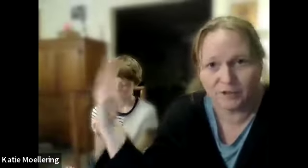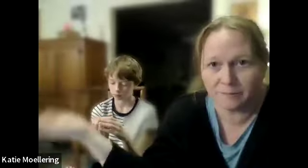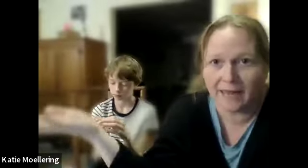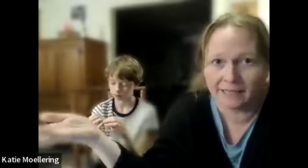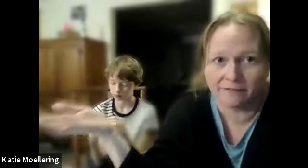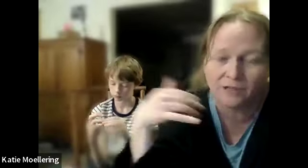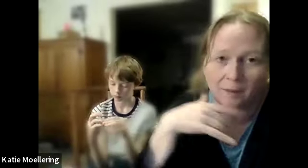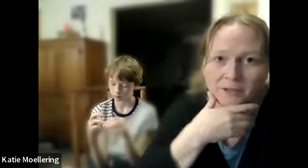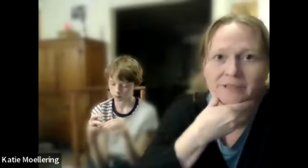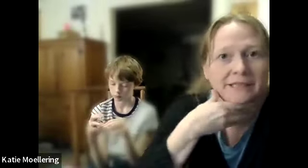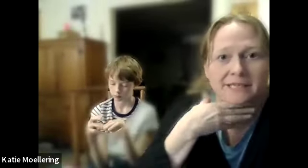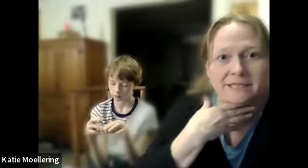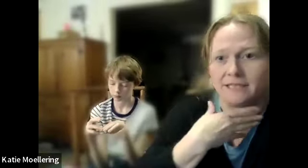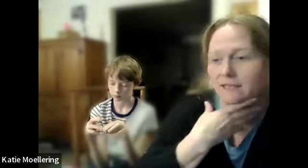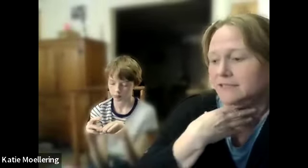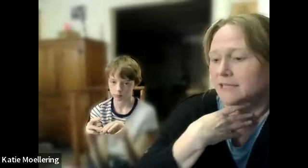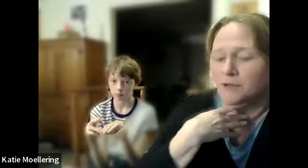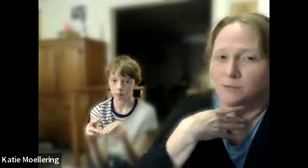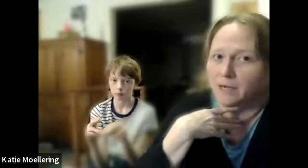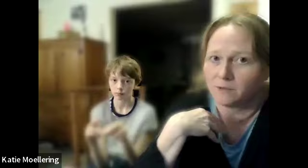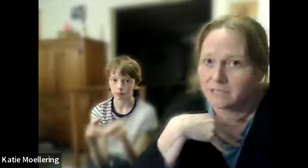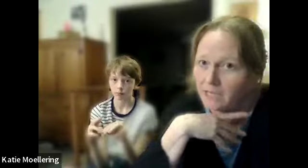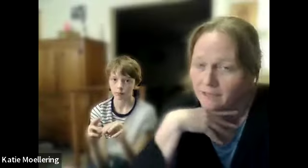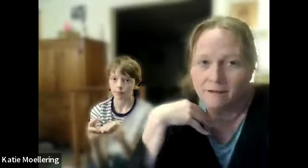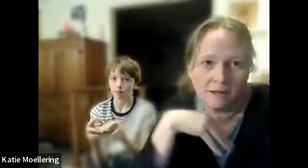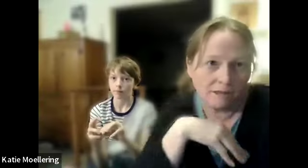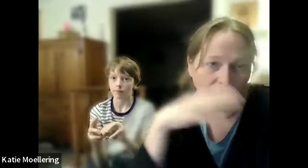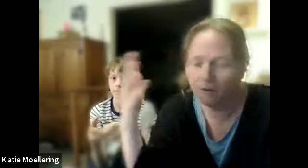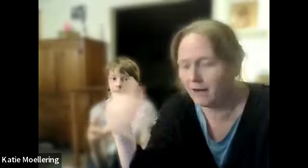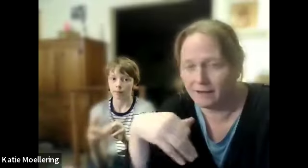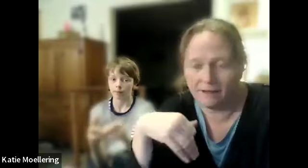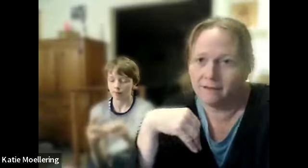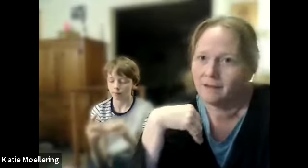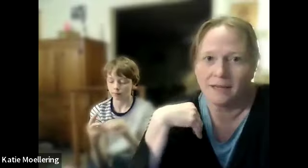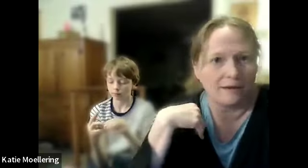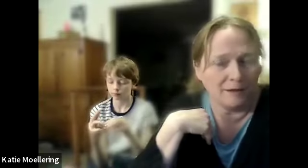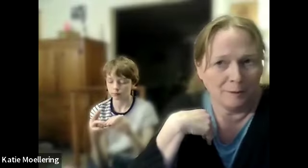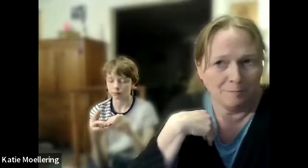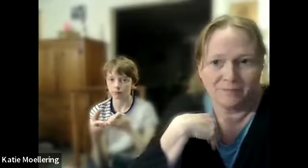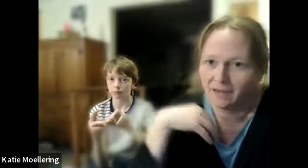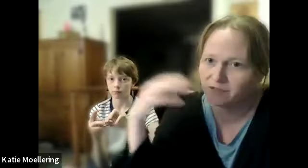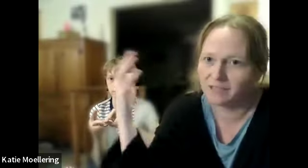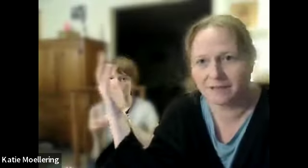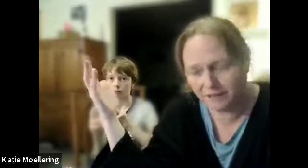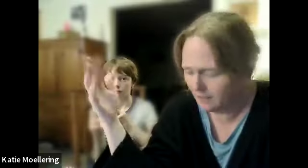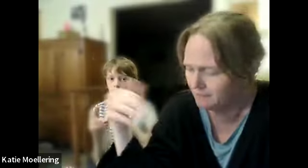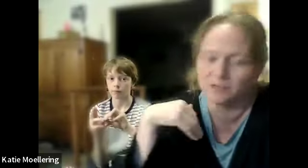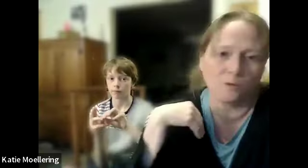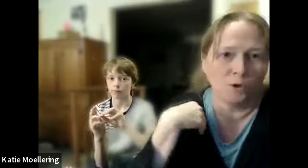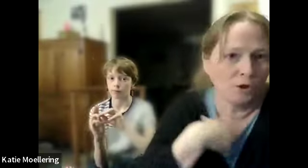look back at the vocabulary list and see where you might want to say, I have 6 cousins,